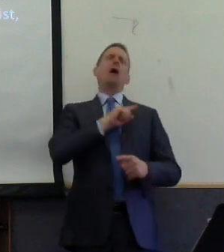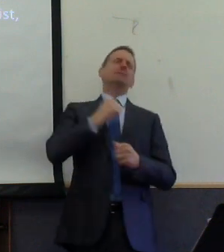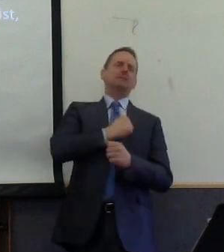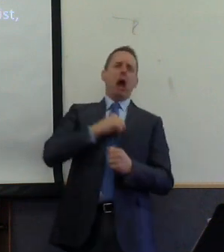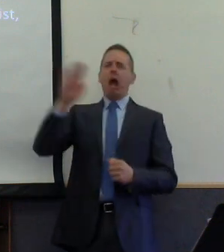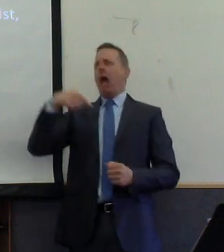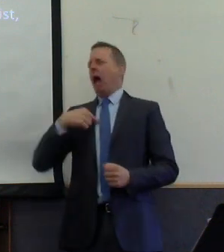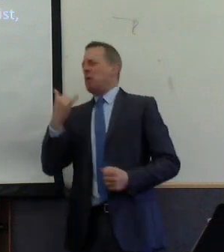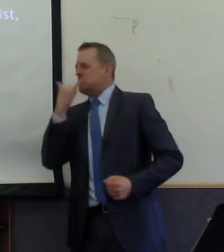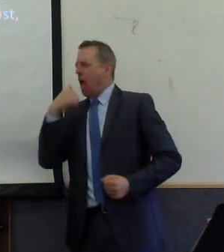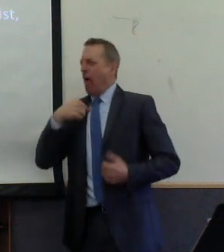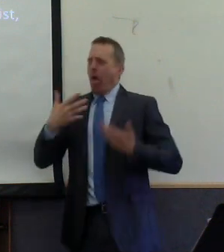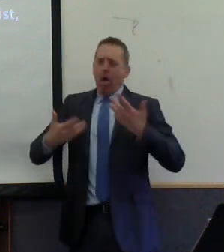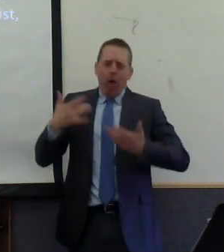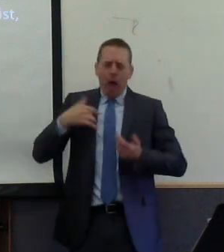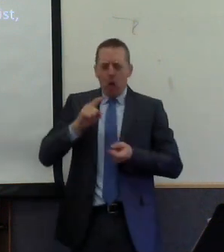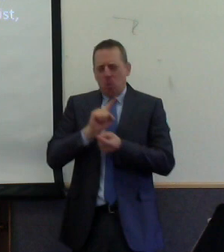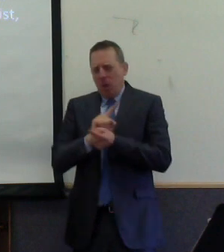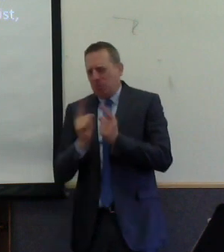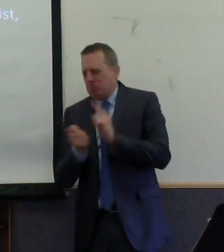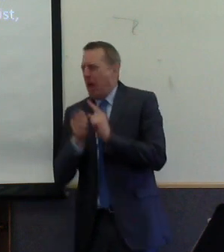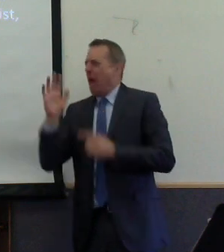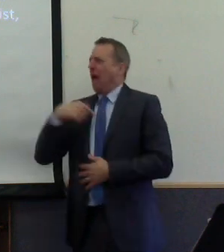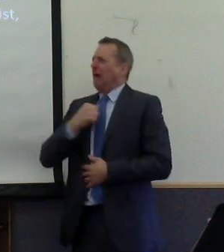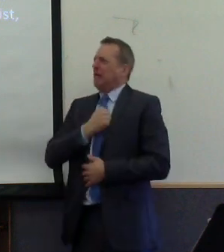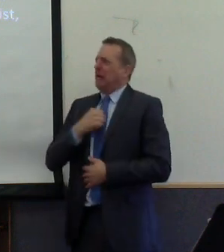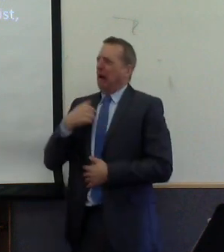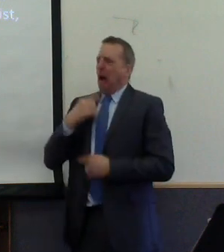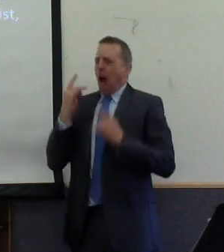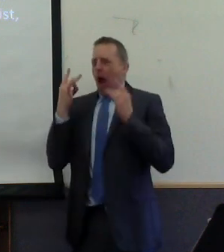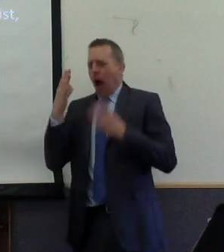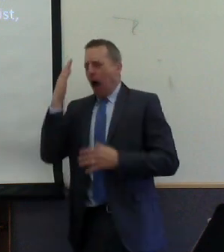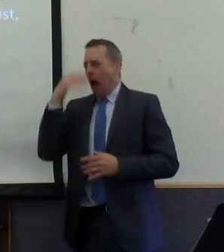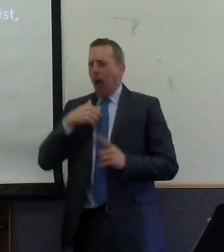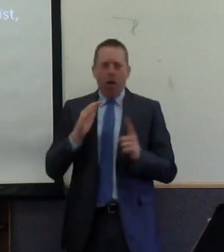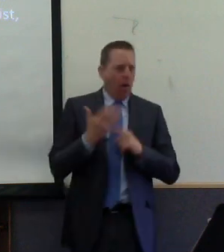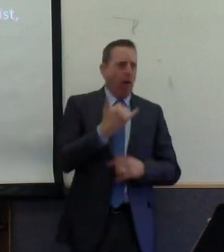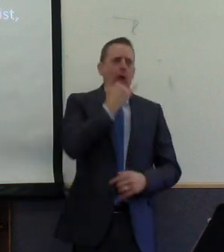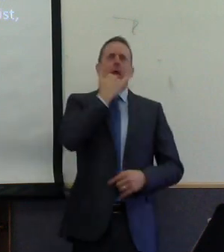bad. And there's always an opportunity for retention.